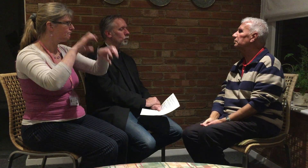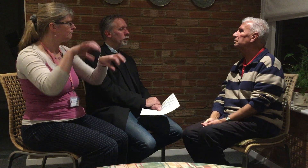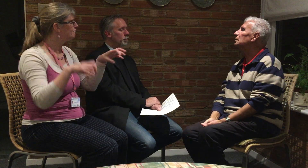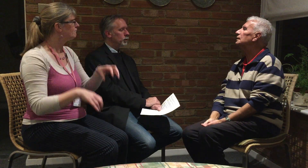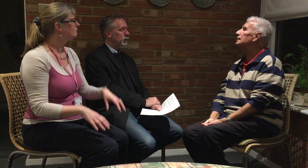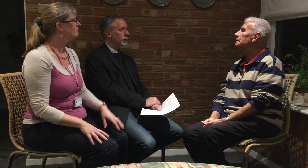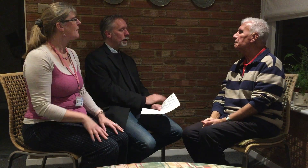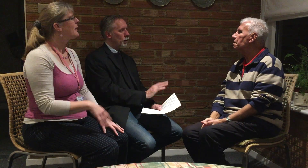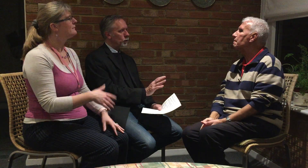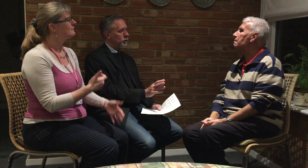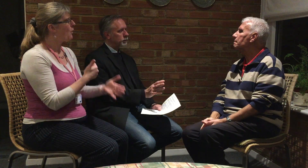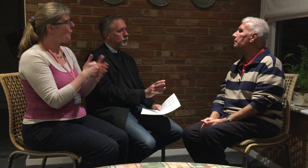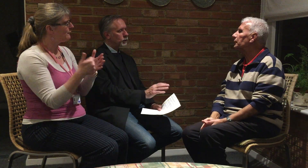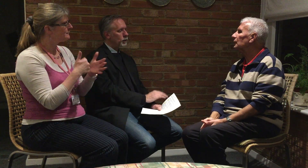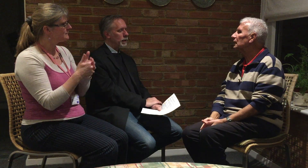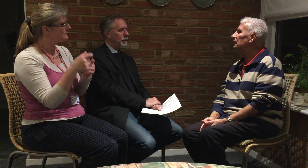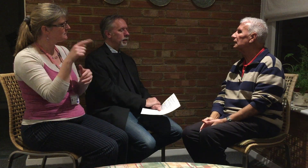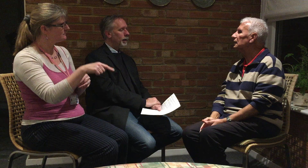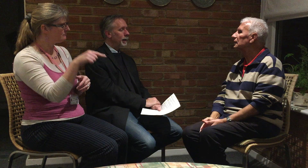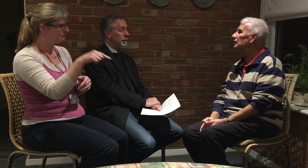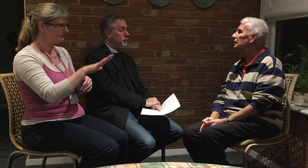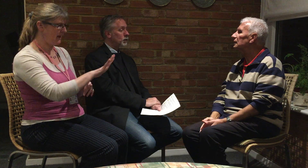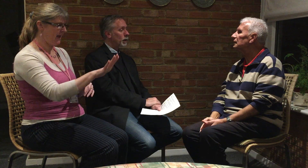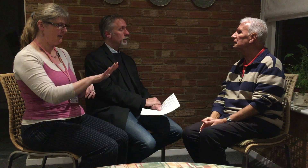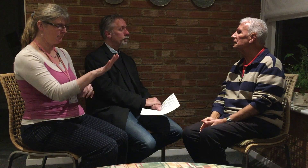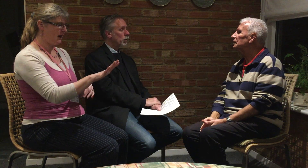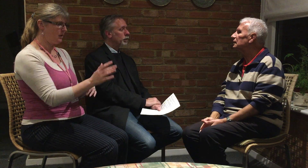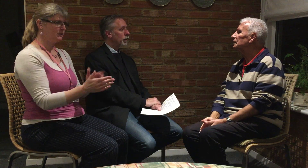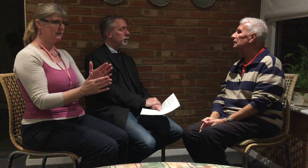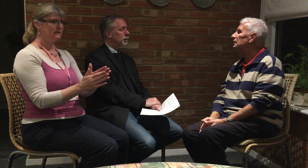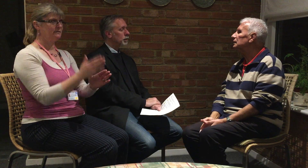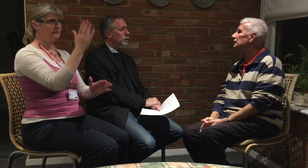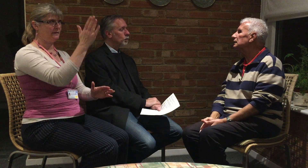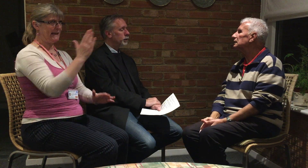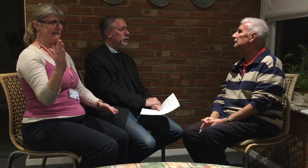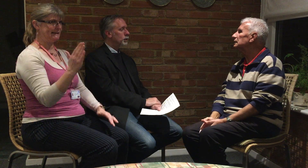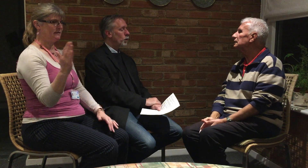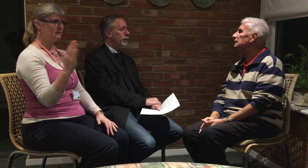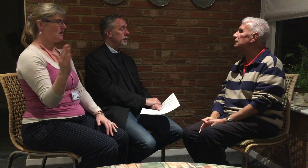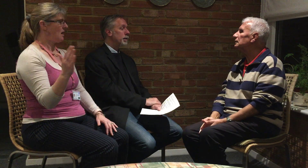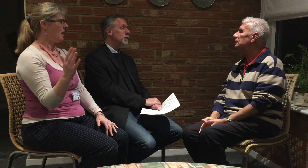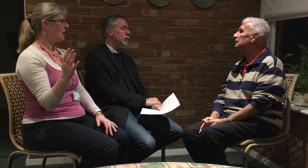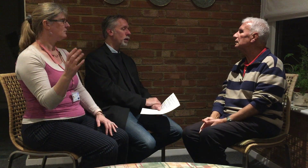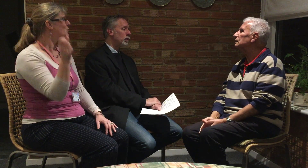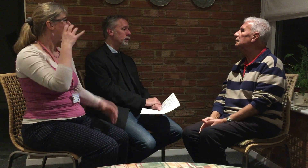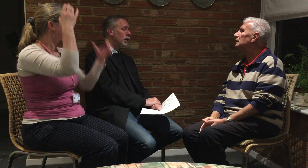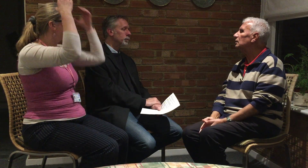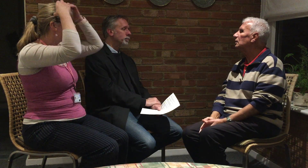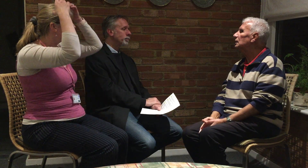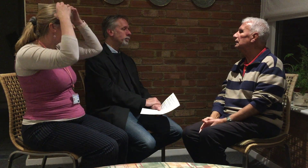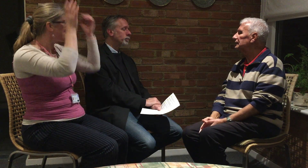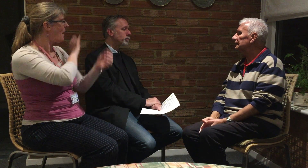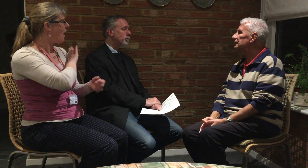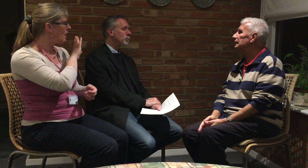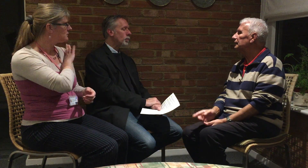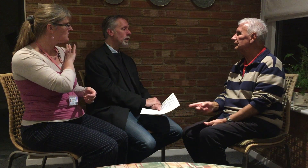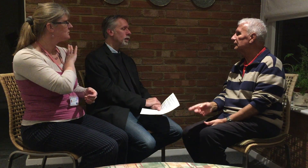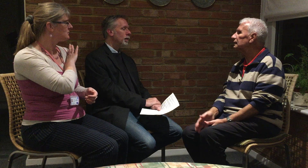We mostly go to the east side of Florida, which is where the Disney parks are.